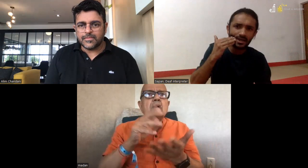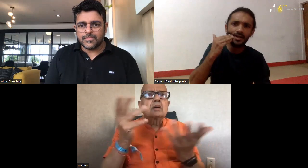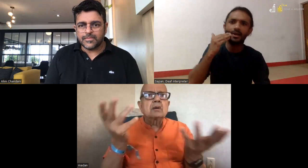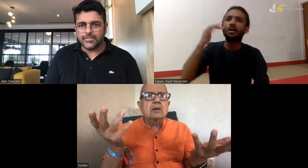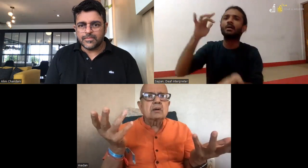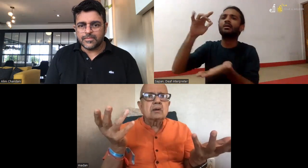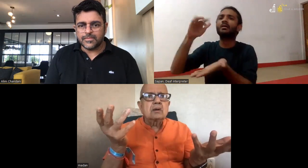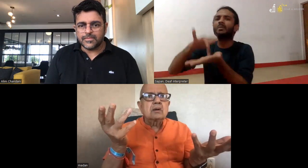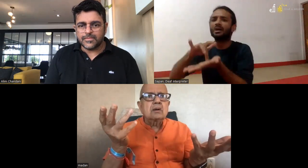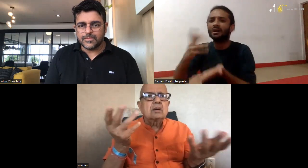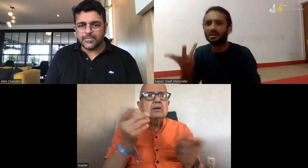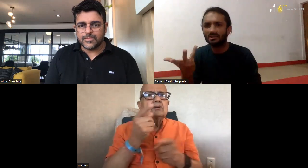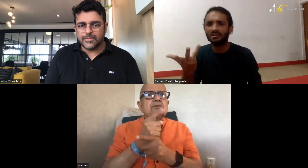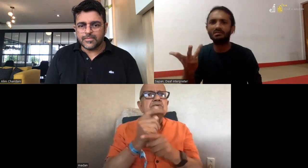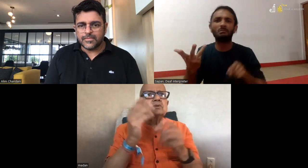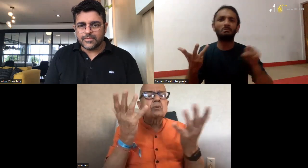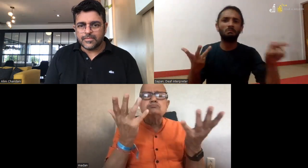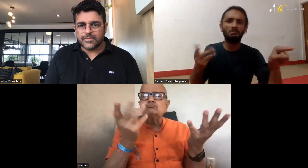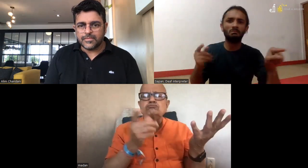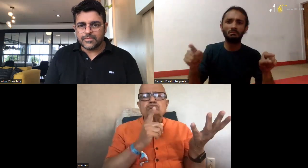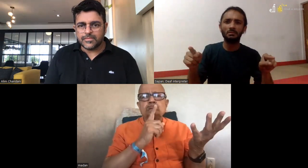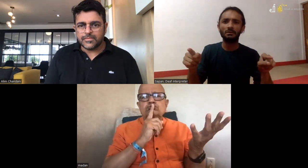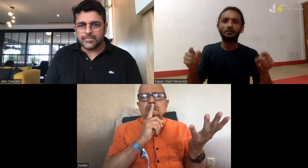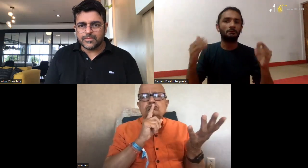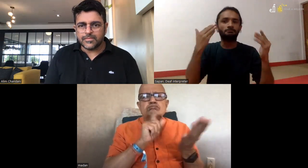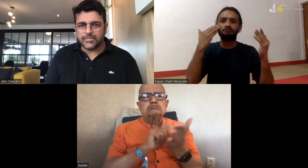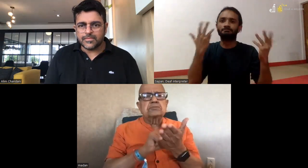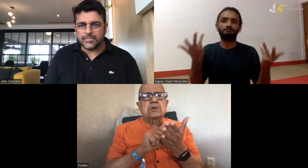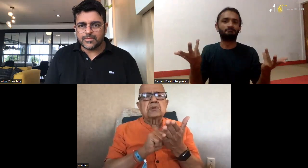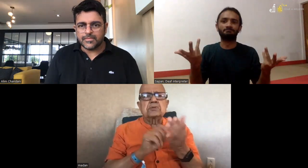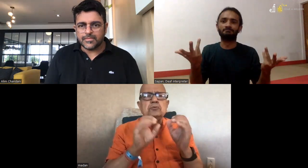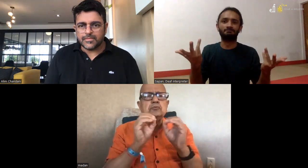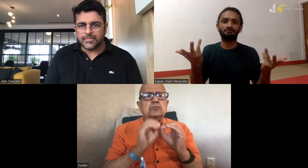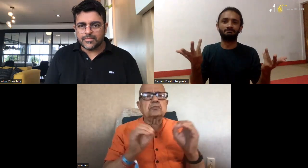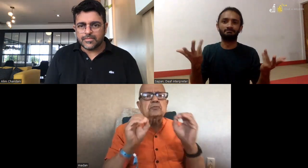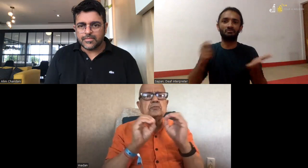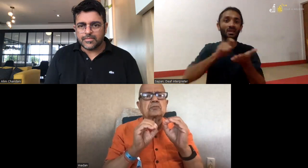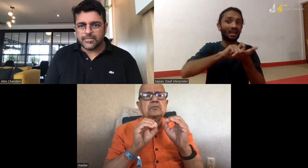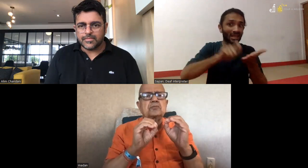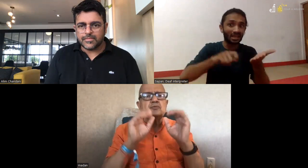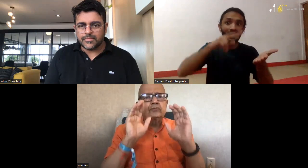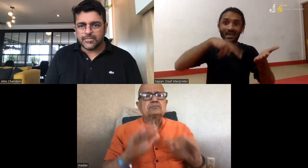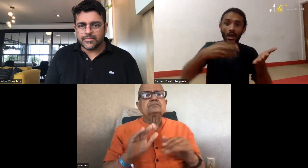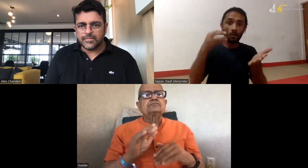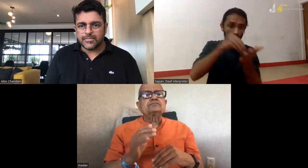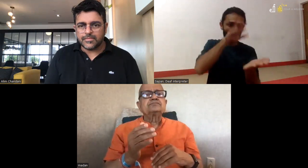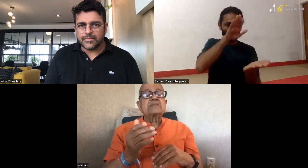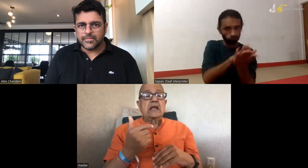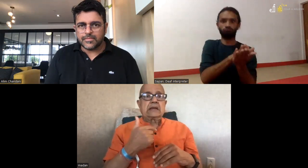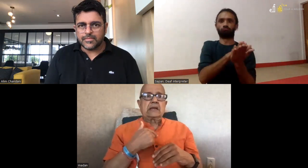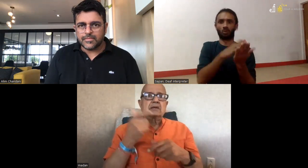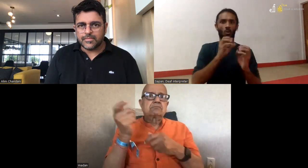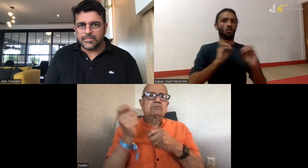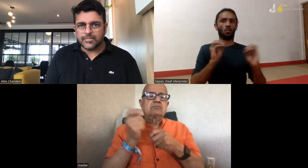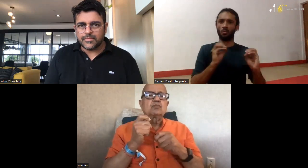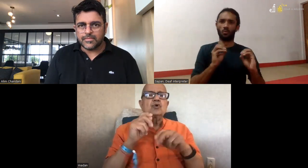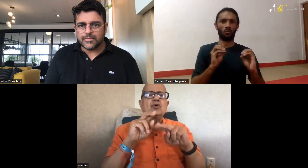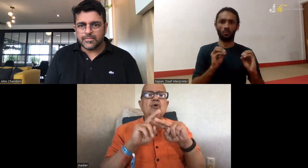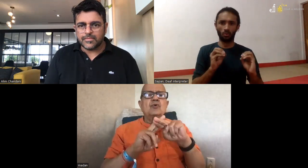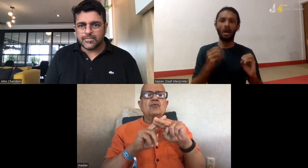out. Where did it begin? How did it begin? Etc. There's no